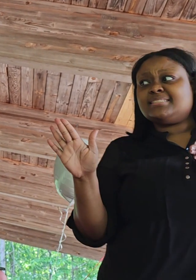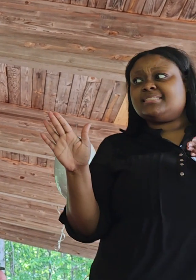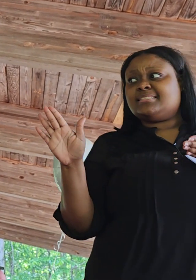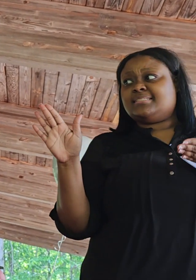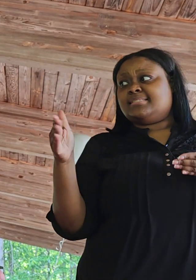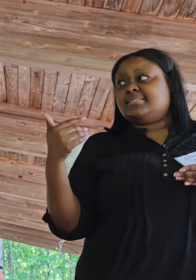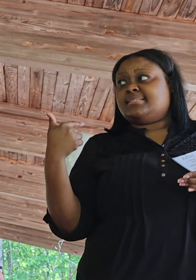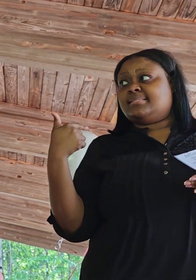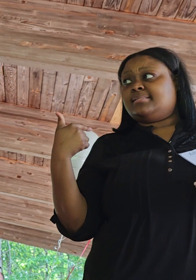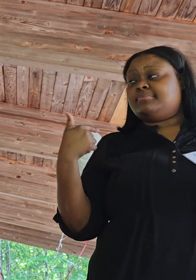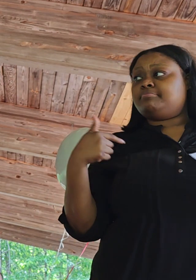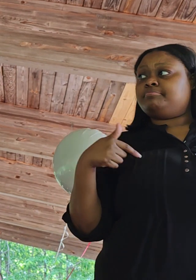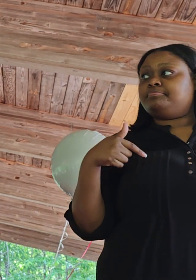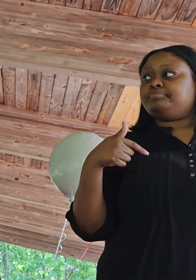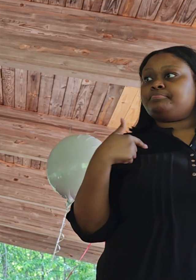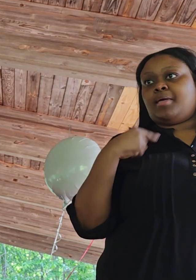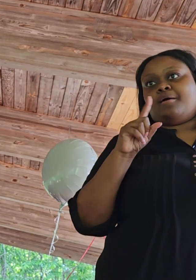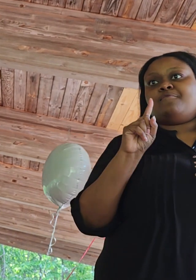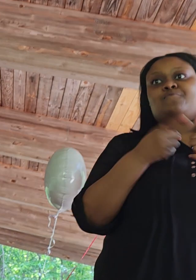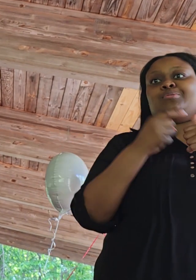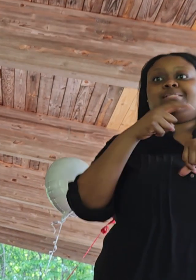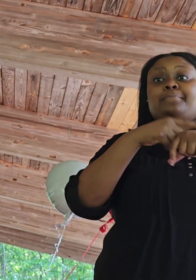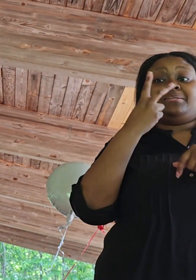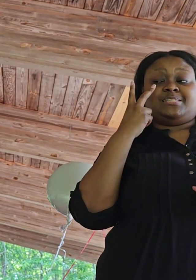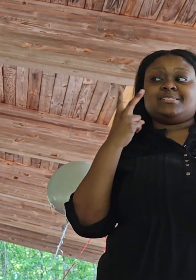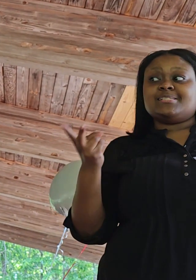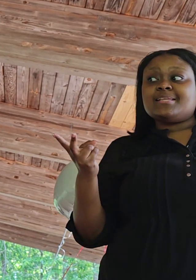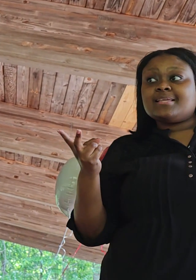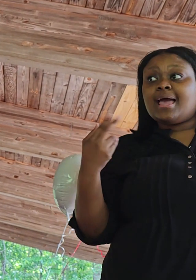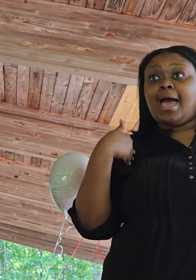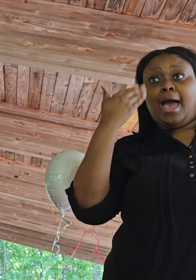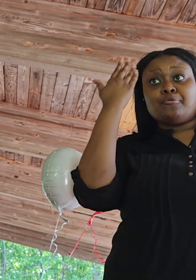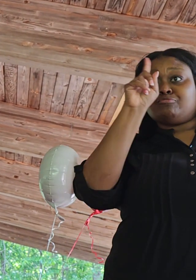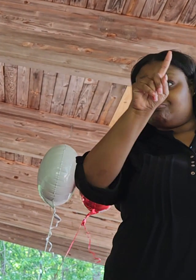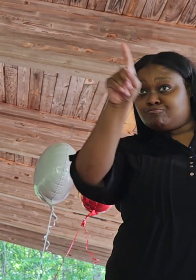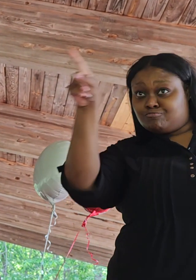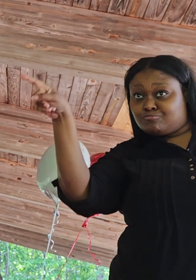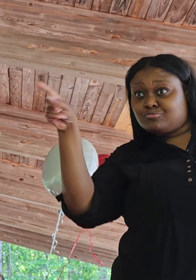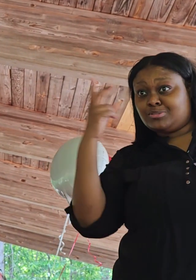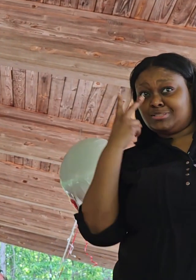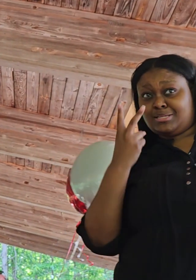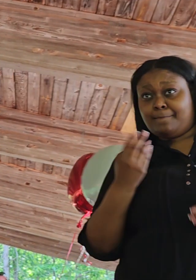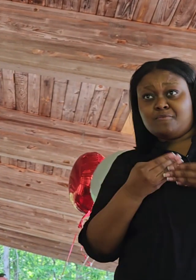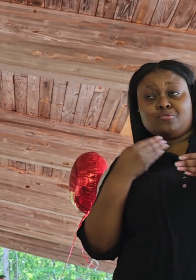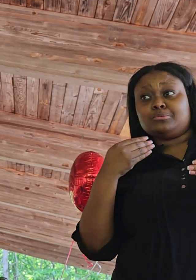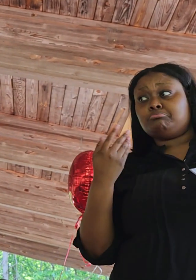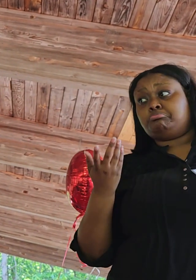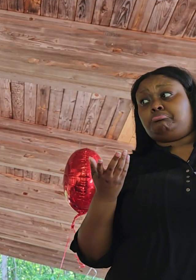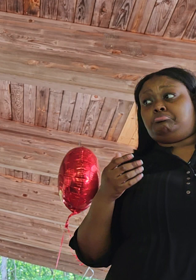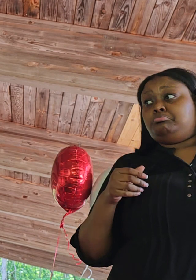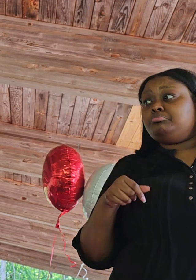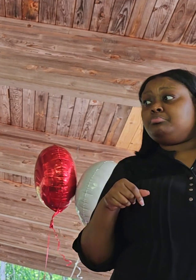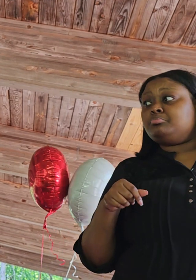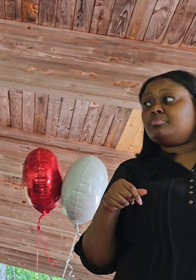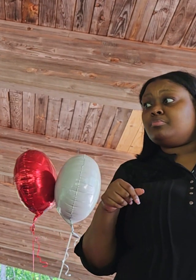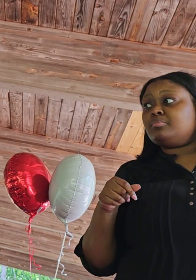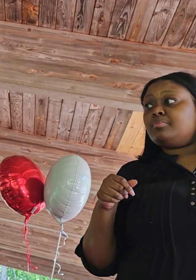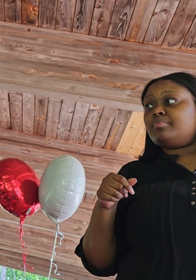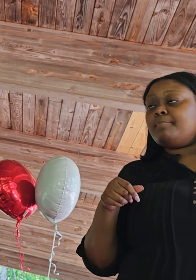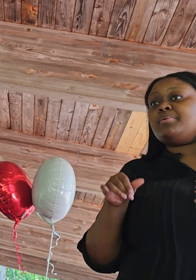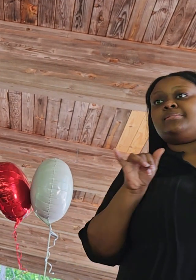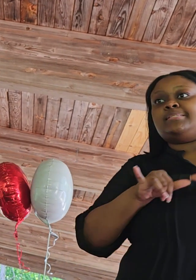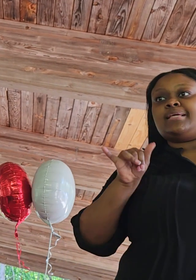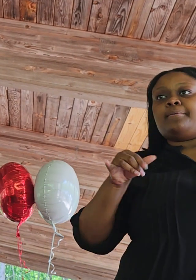of the other more vintage collectors have seen the speckle on any other dispenser, but I've only ever seen it also on the 3.9 Yugo.